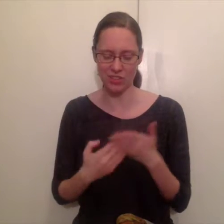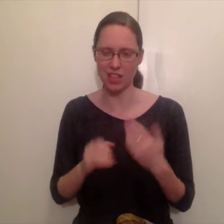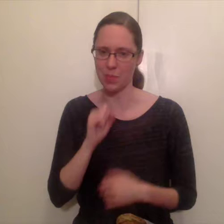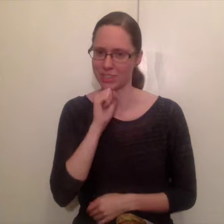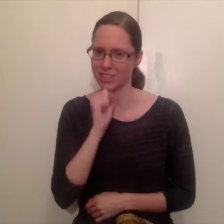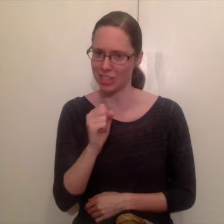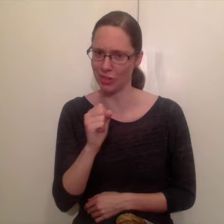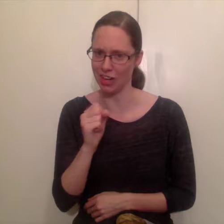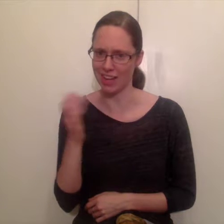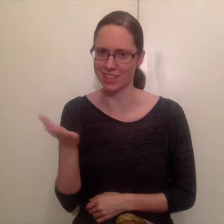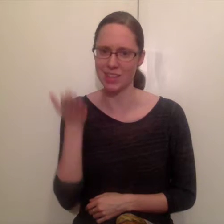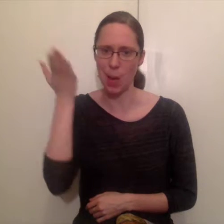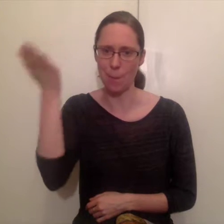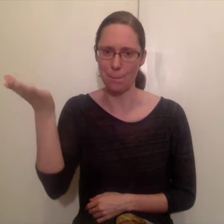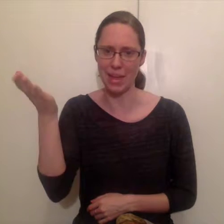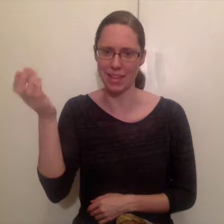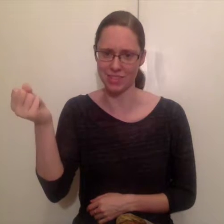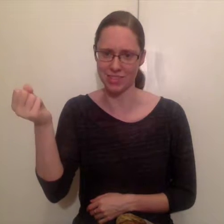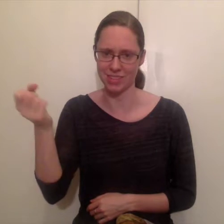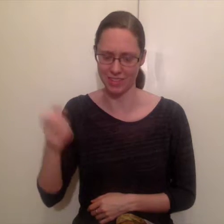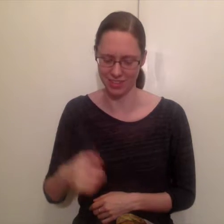some serious bids."